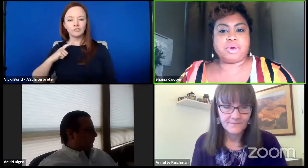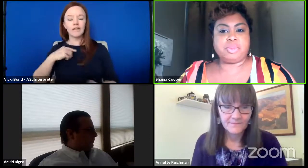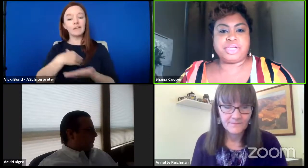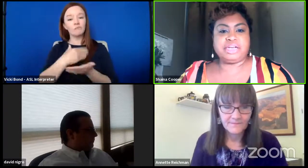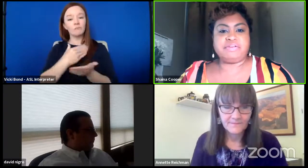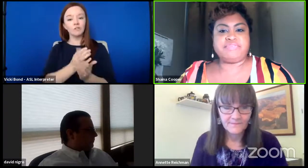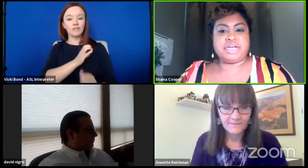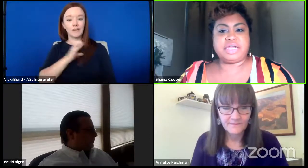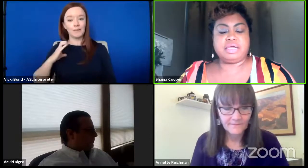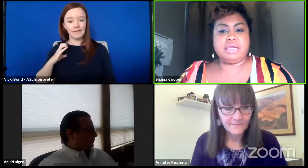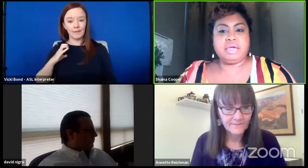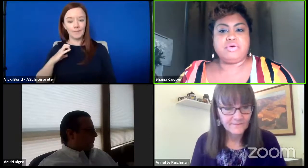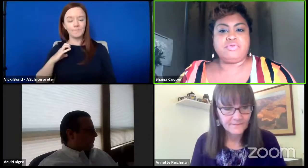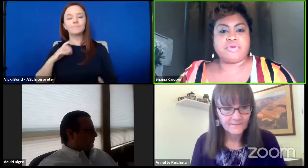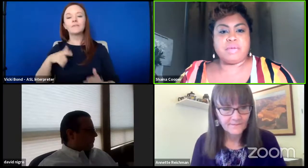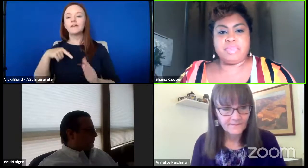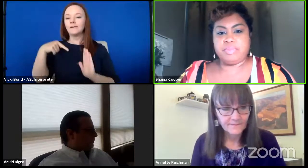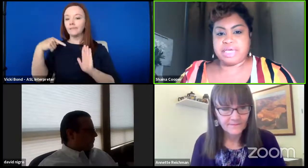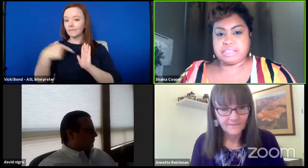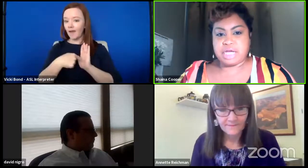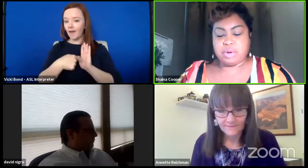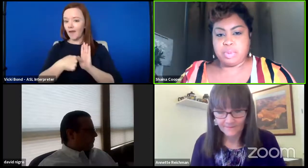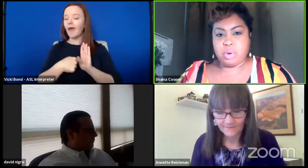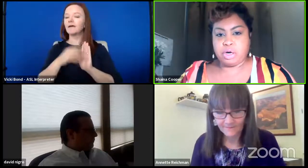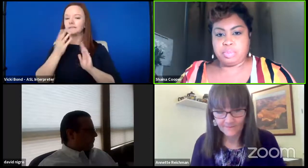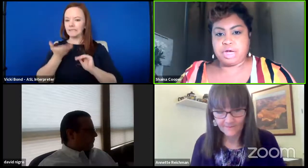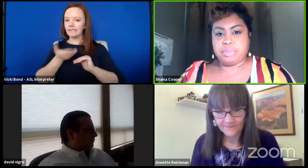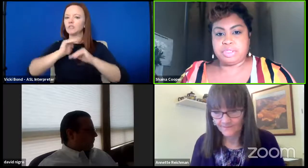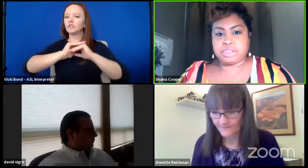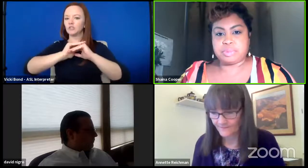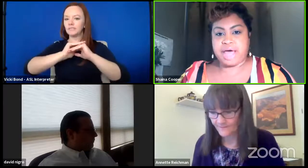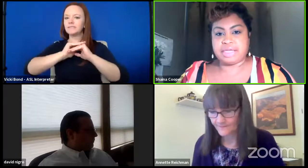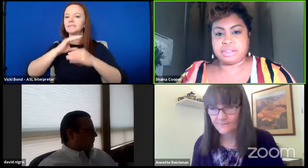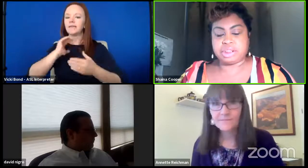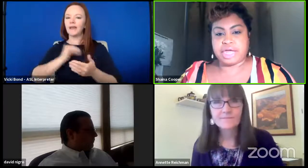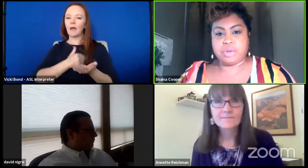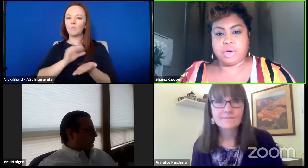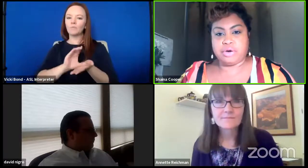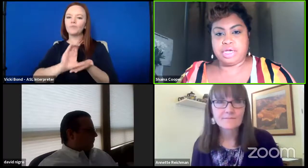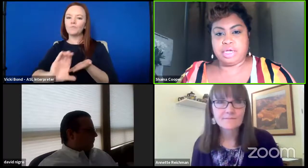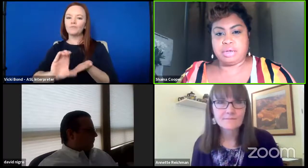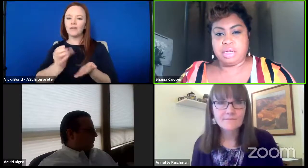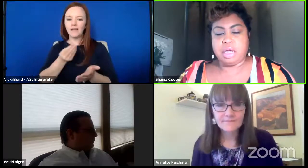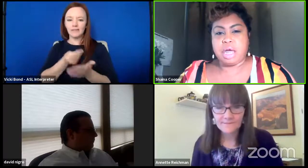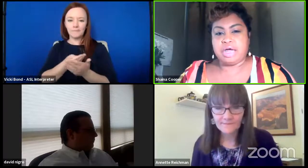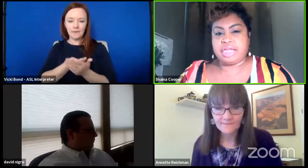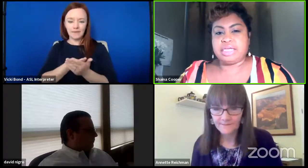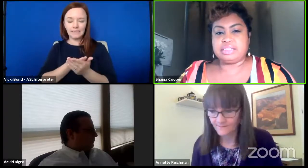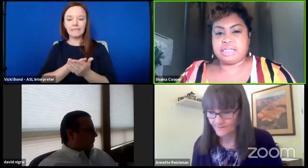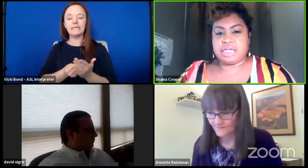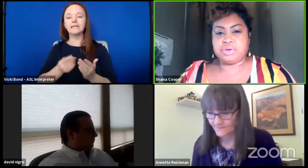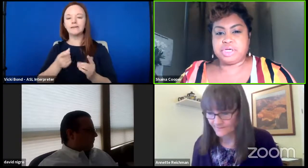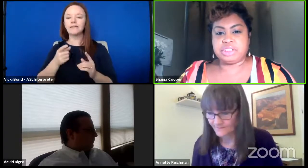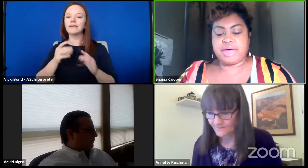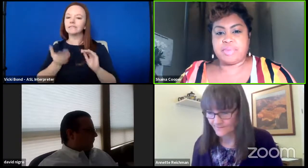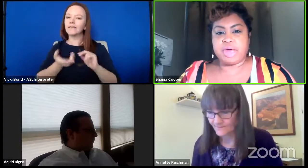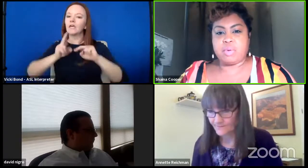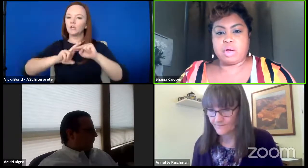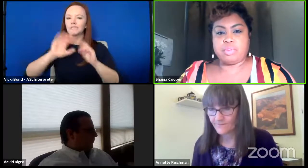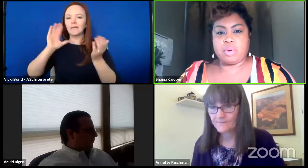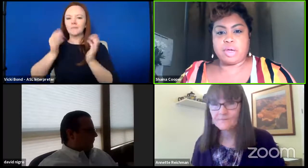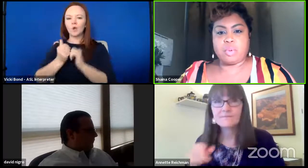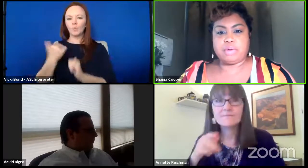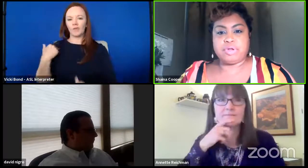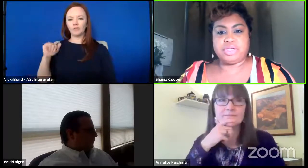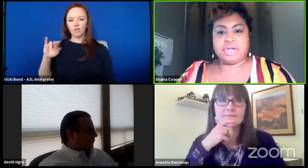increase in our appropriated funding from the baseline report published back in January. It did increase by